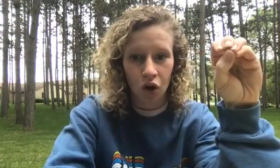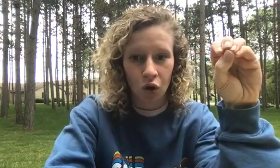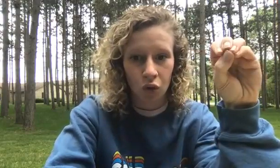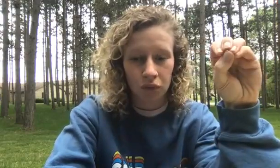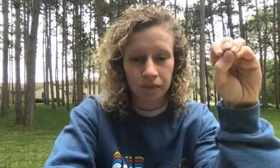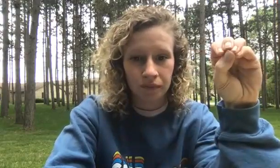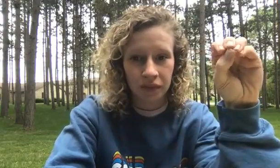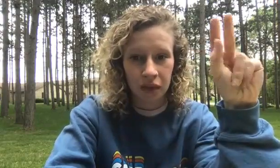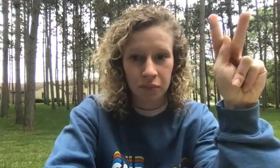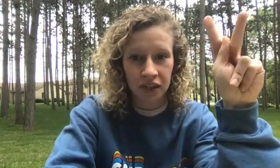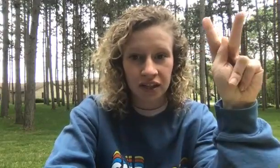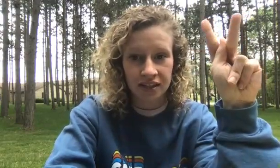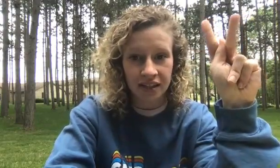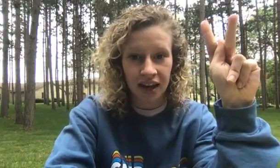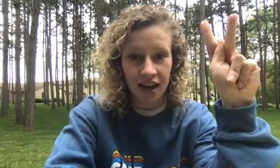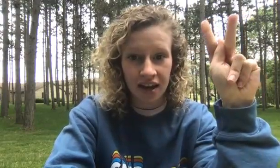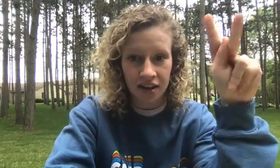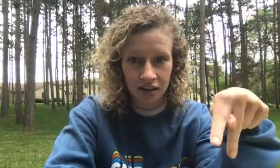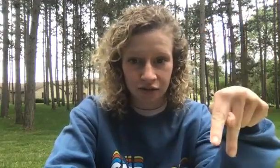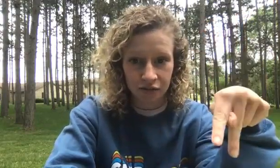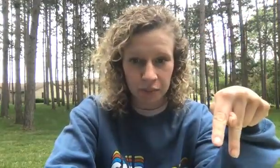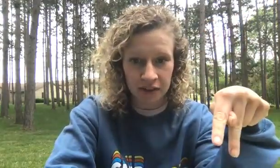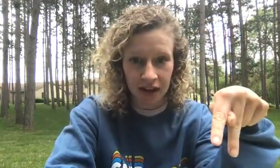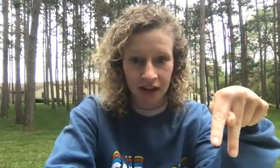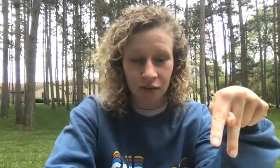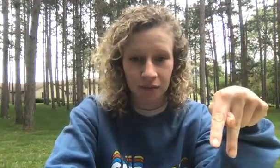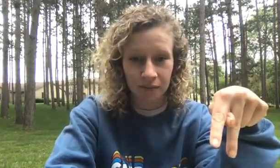O, and then P is a K, and you flip it down.